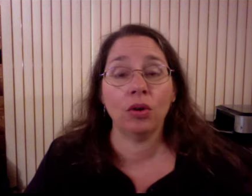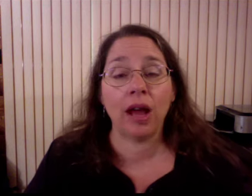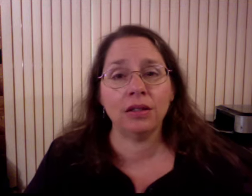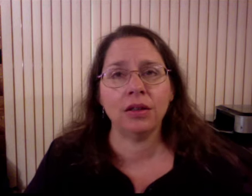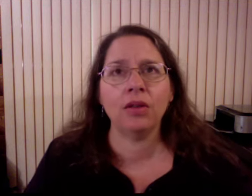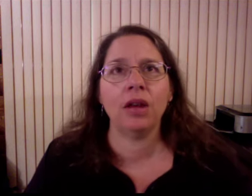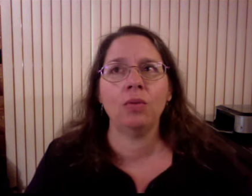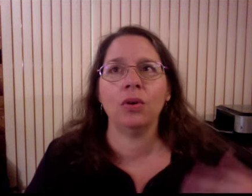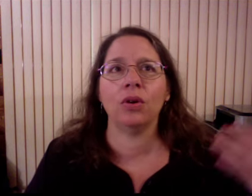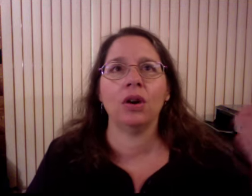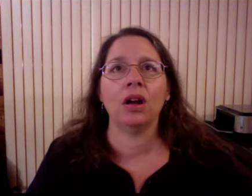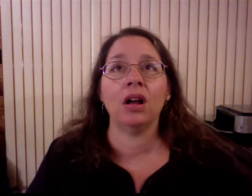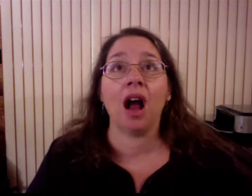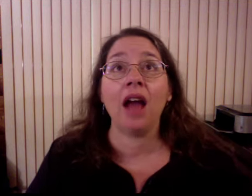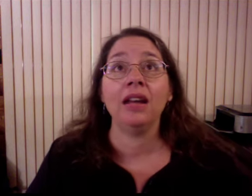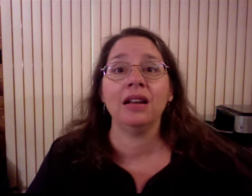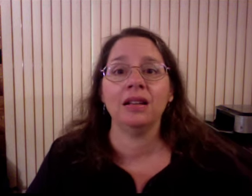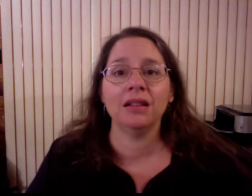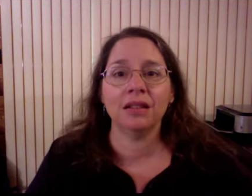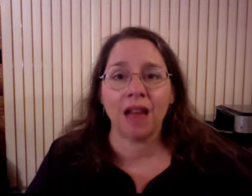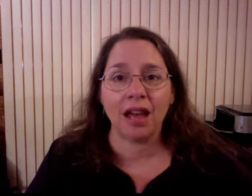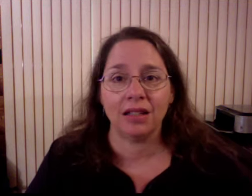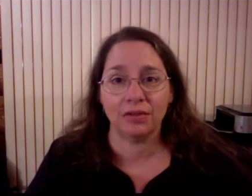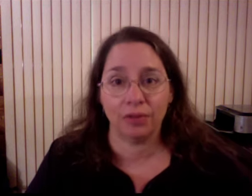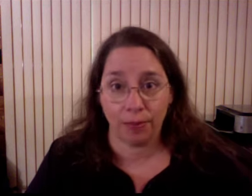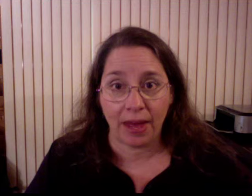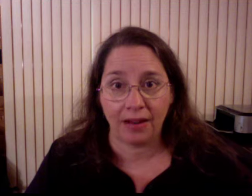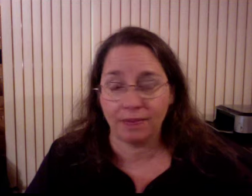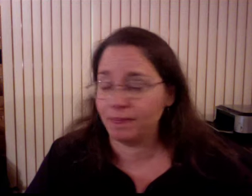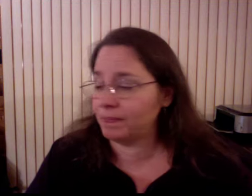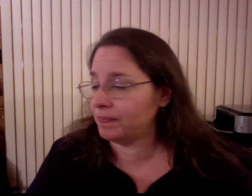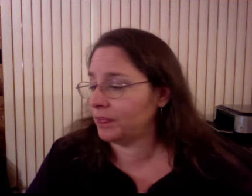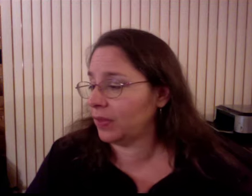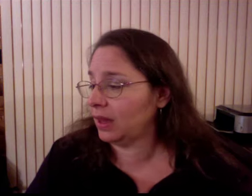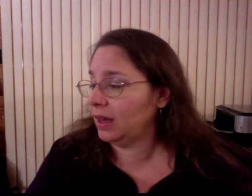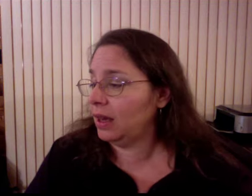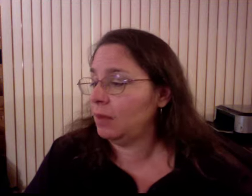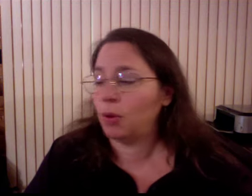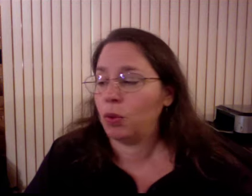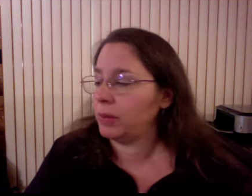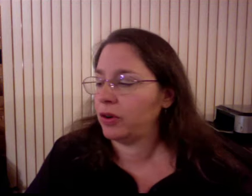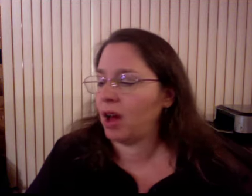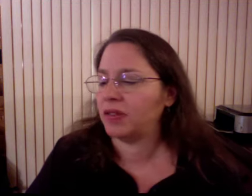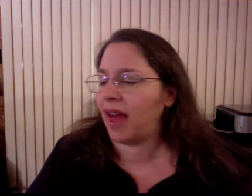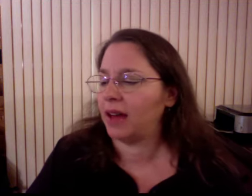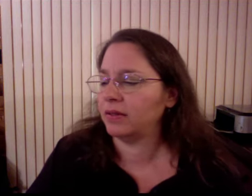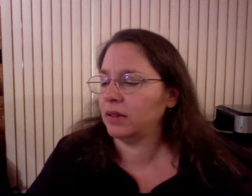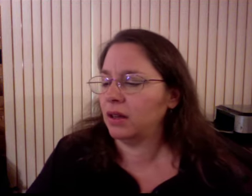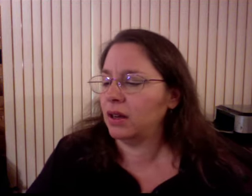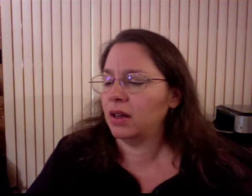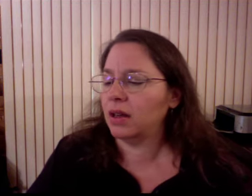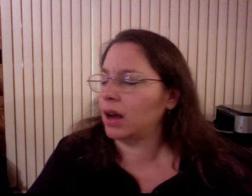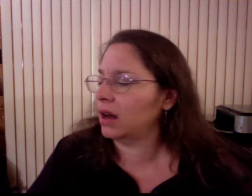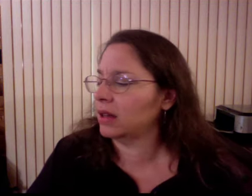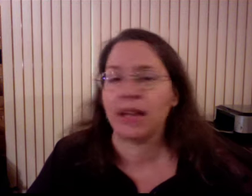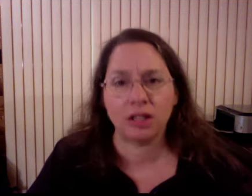as though they were a guiding light for men. But women are not that, says